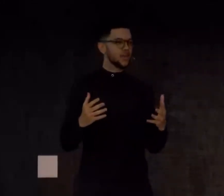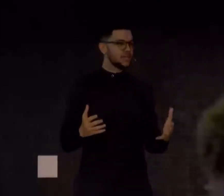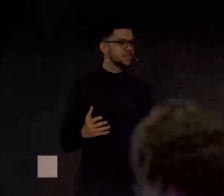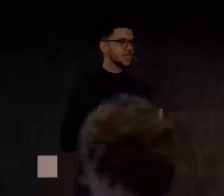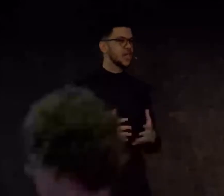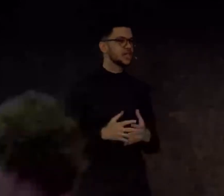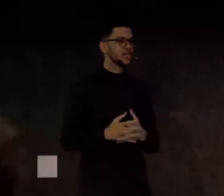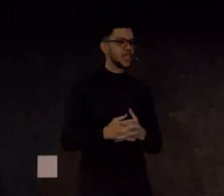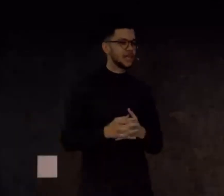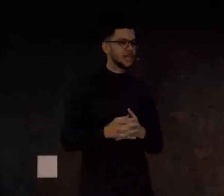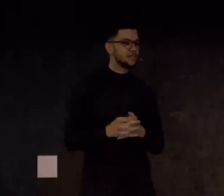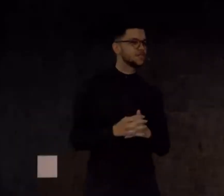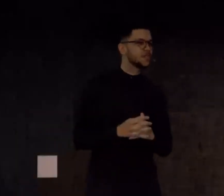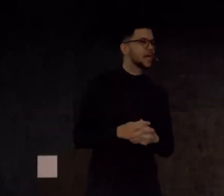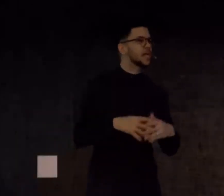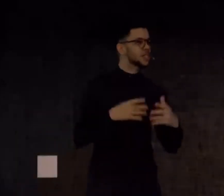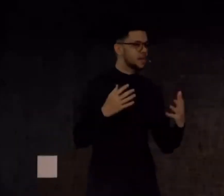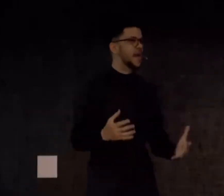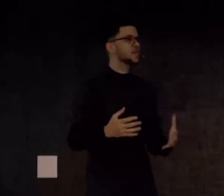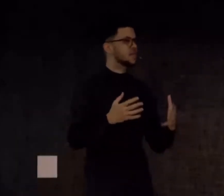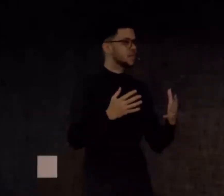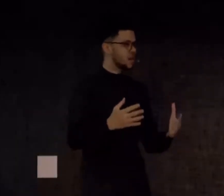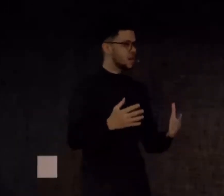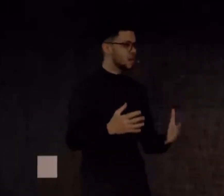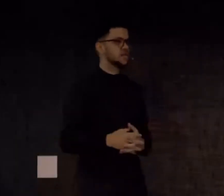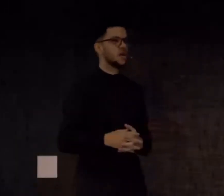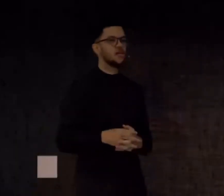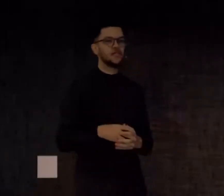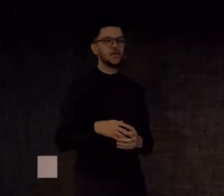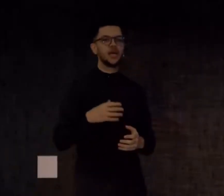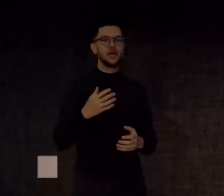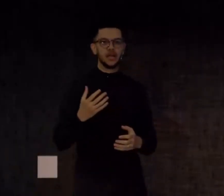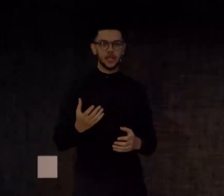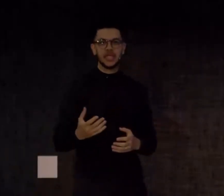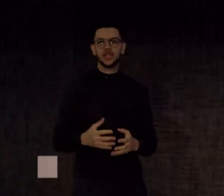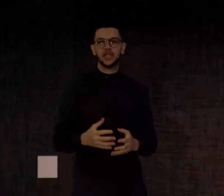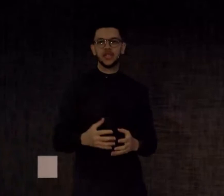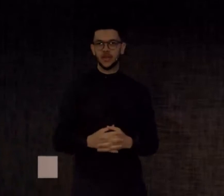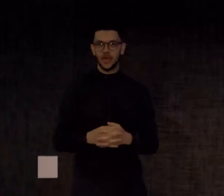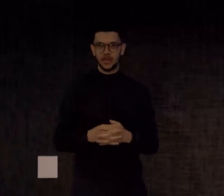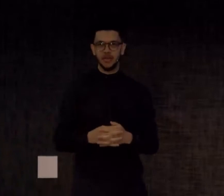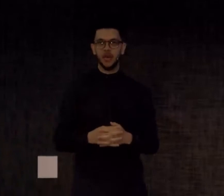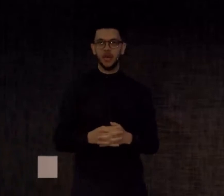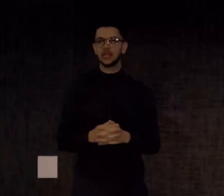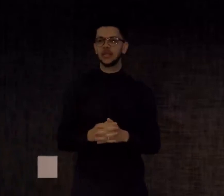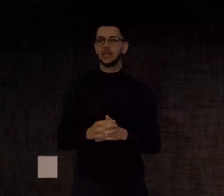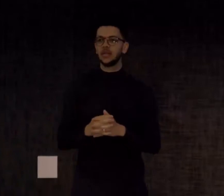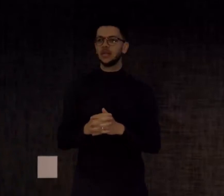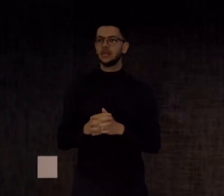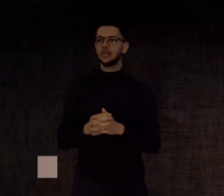my brief discussion today, I'd like to unpack it in the context of the 2022 risk